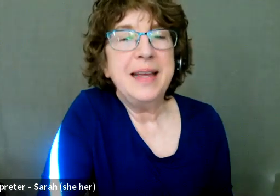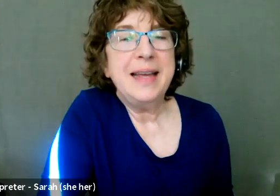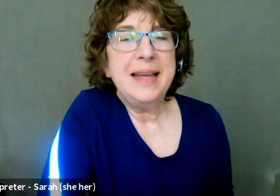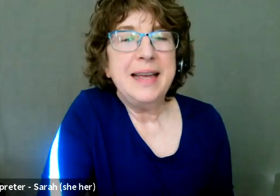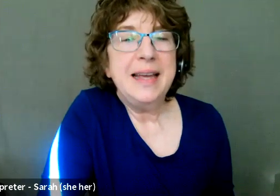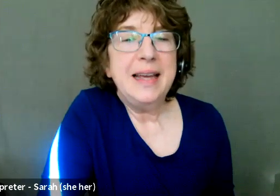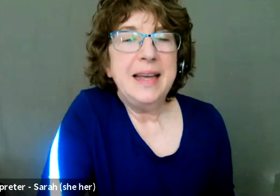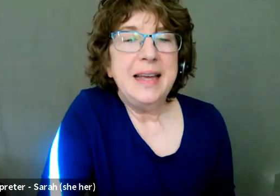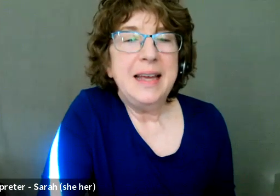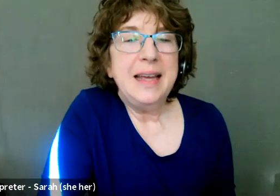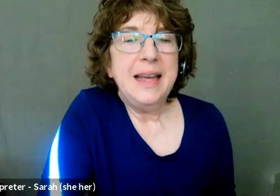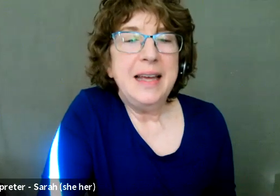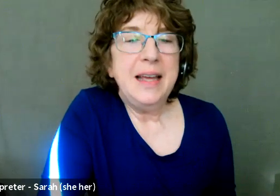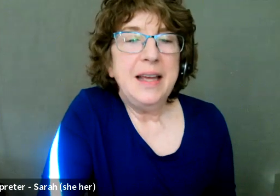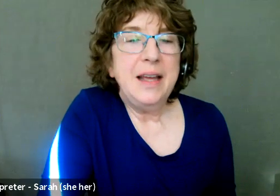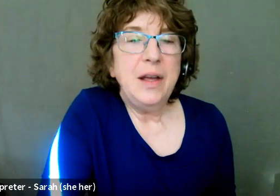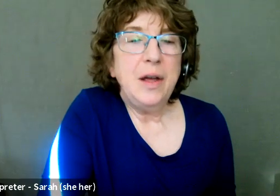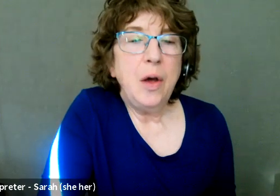changed?